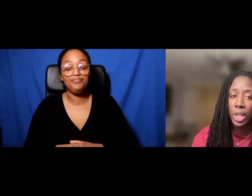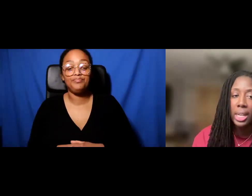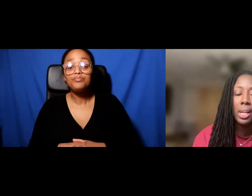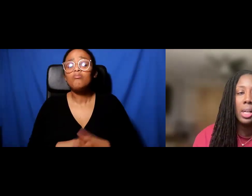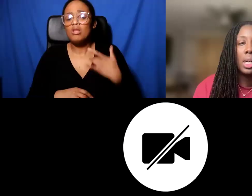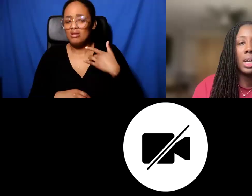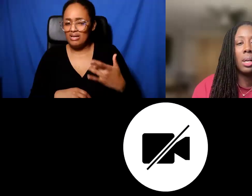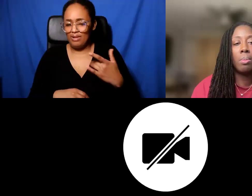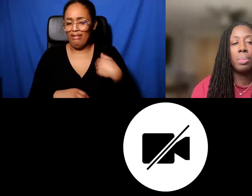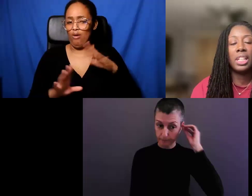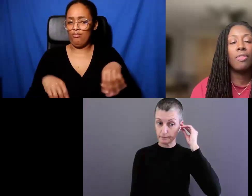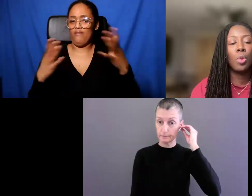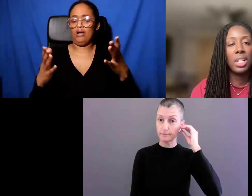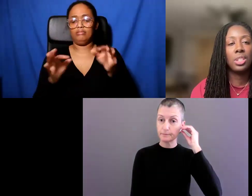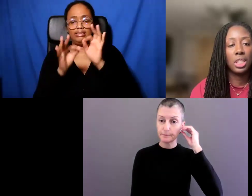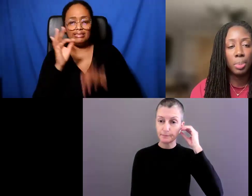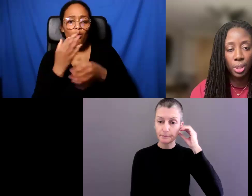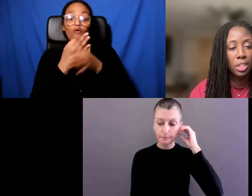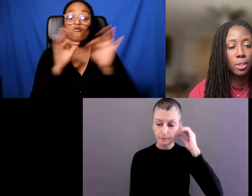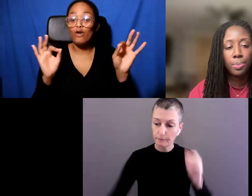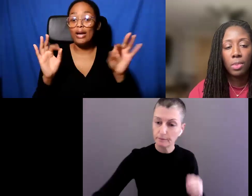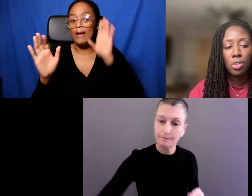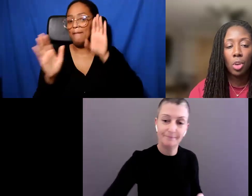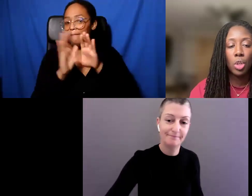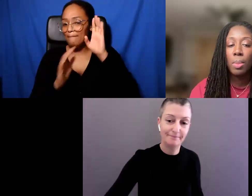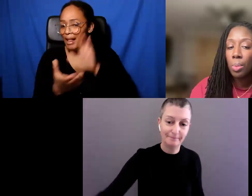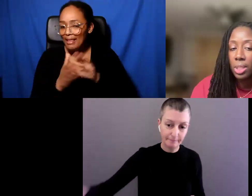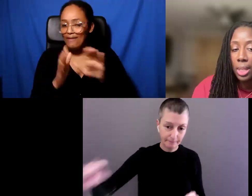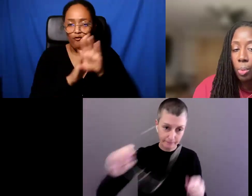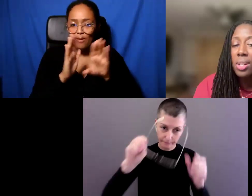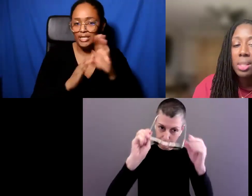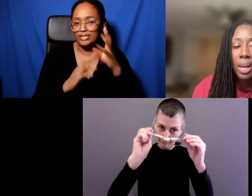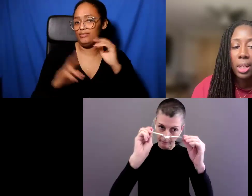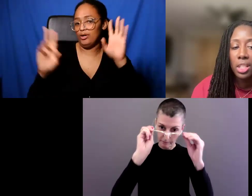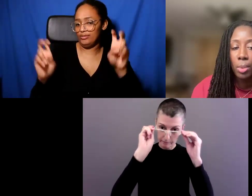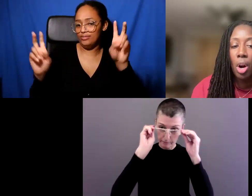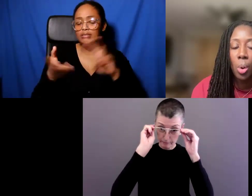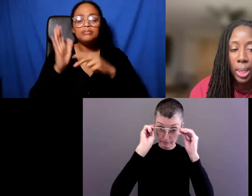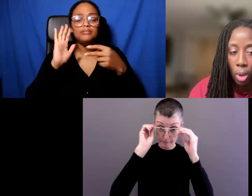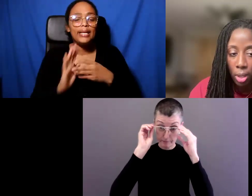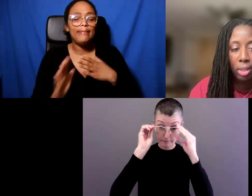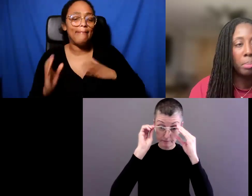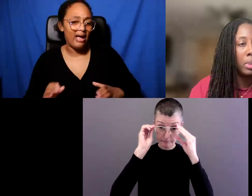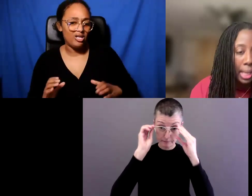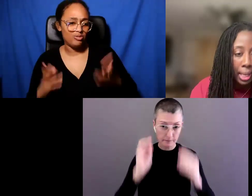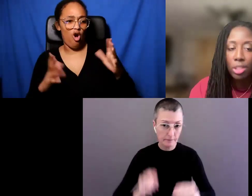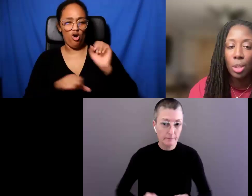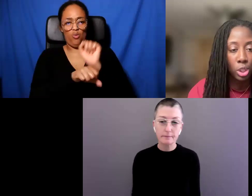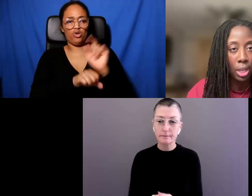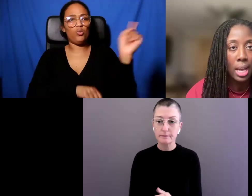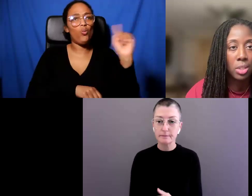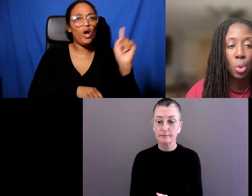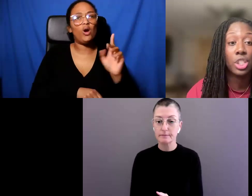simple, free belief formation experience. So you may want to say, where does my customer already work,